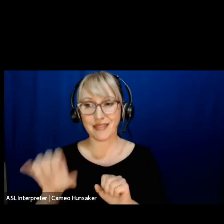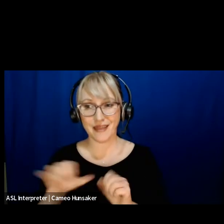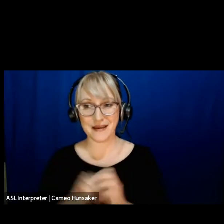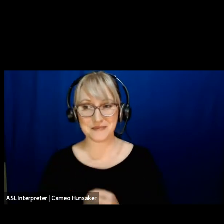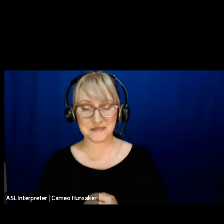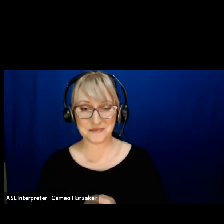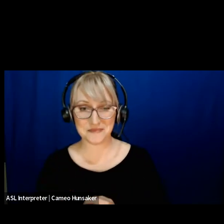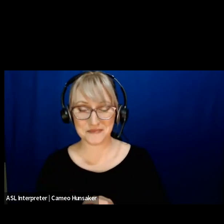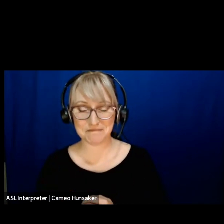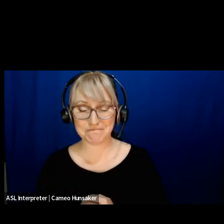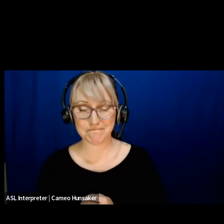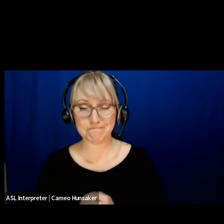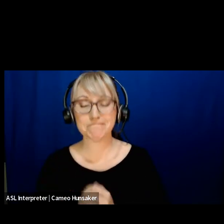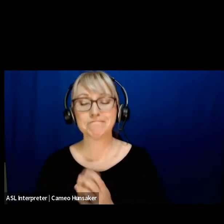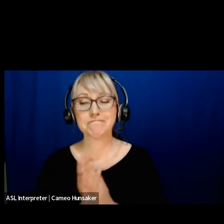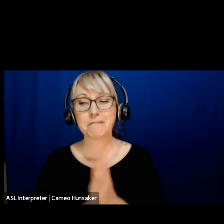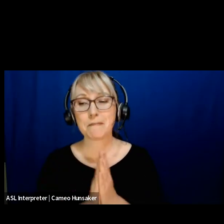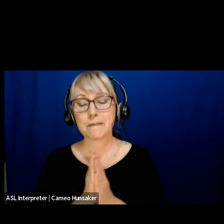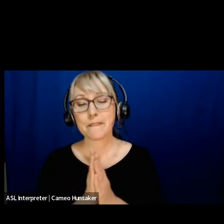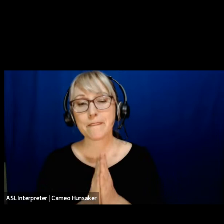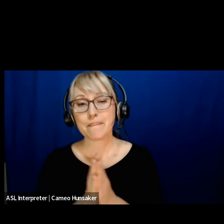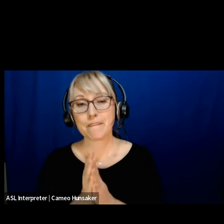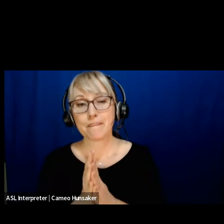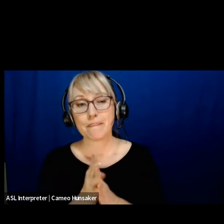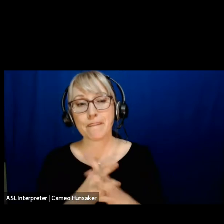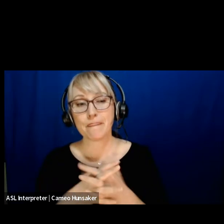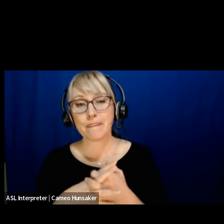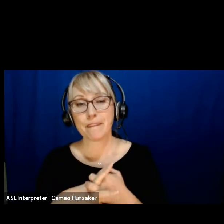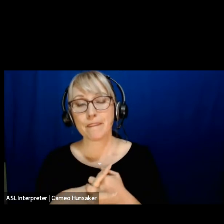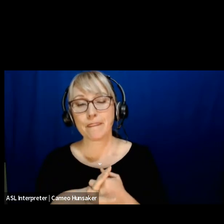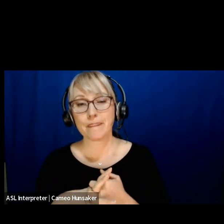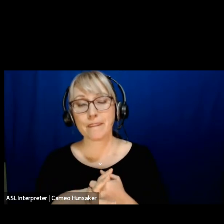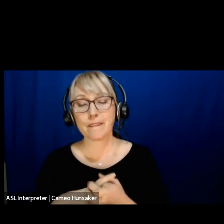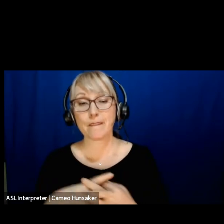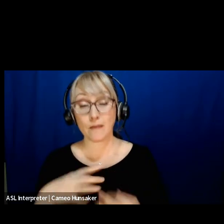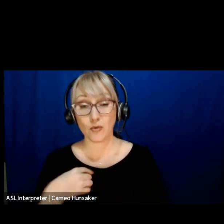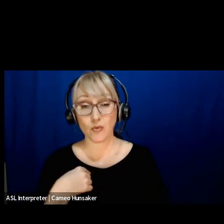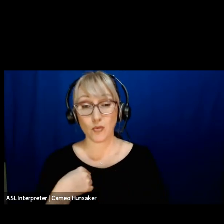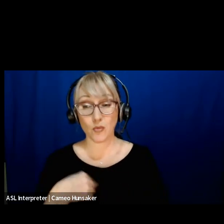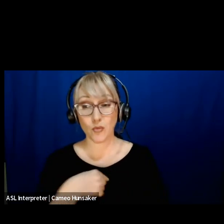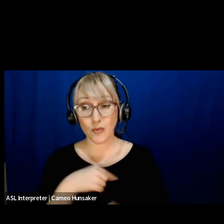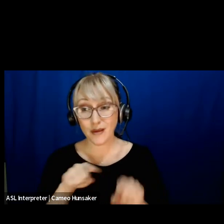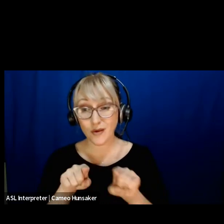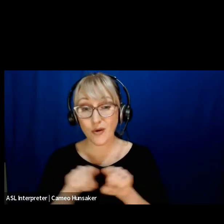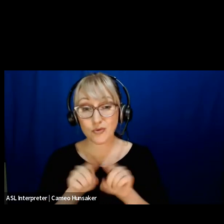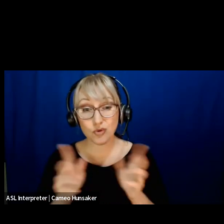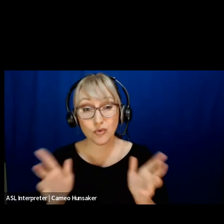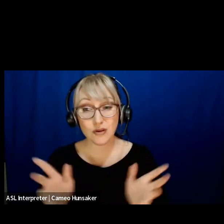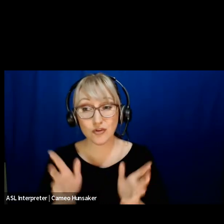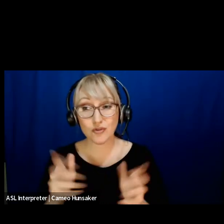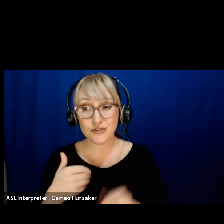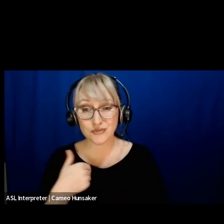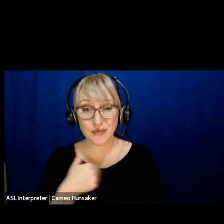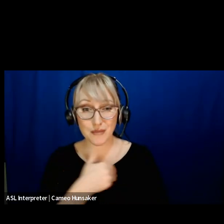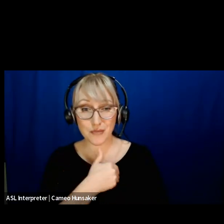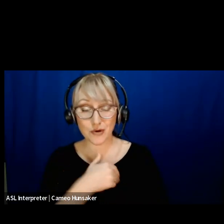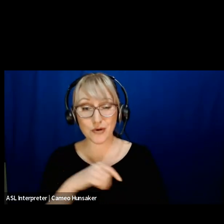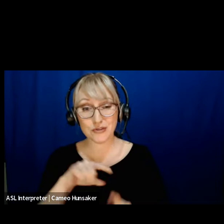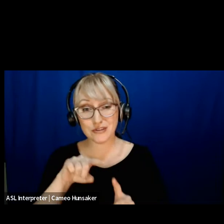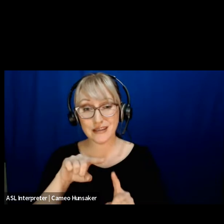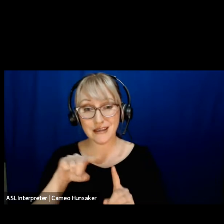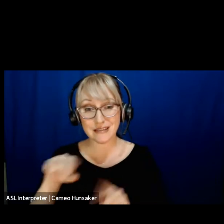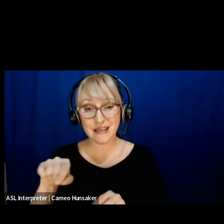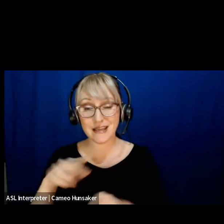Let's see. We also are obviously encouraging members to attend